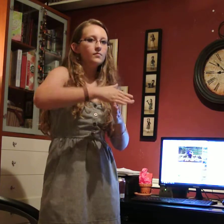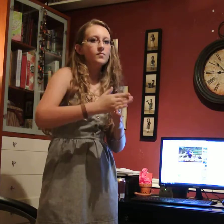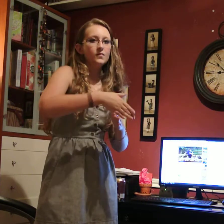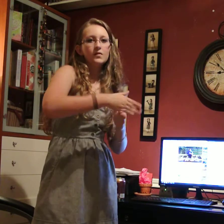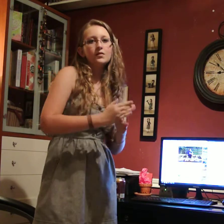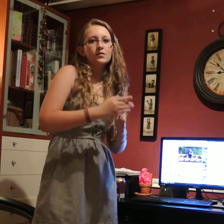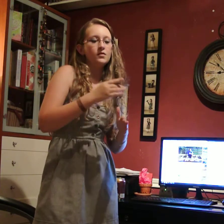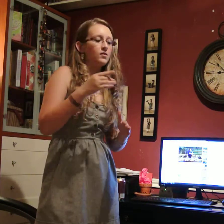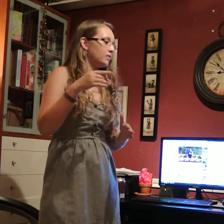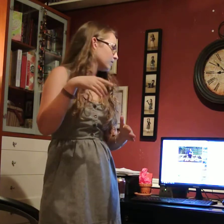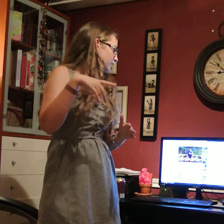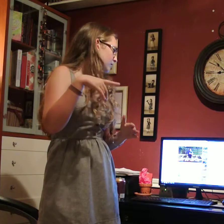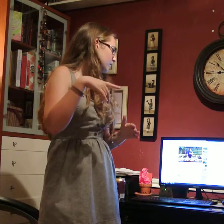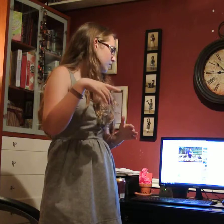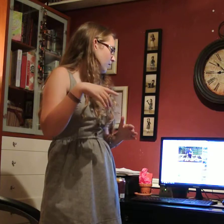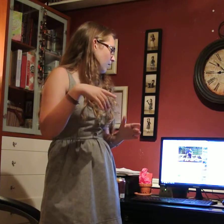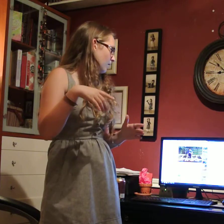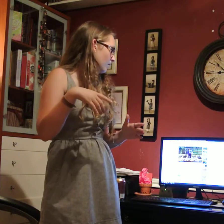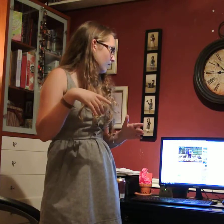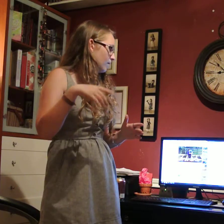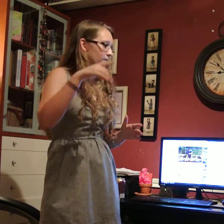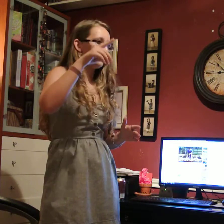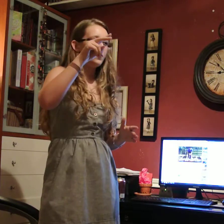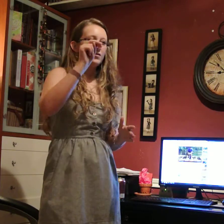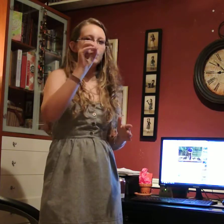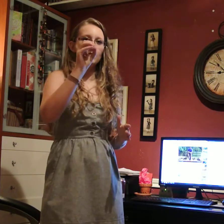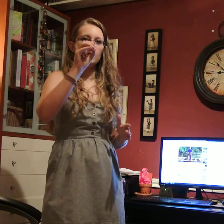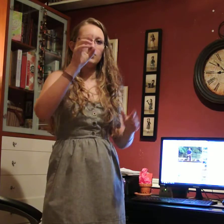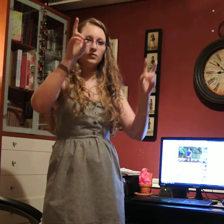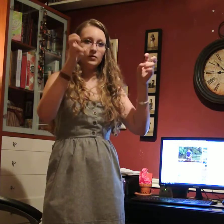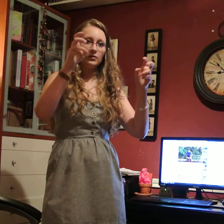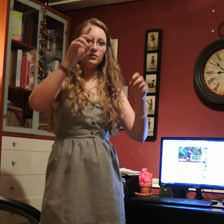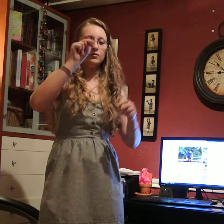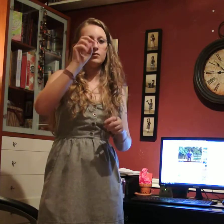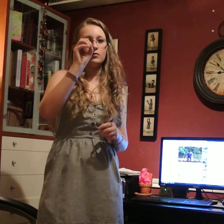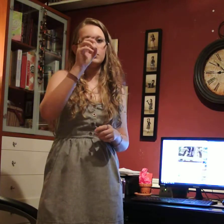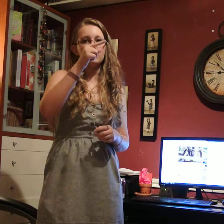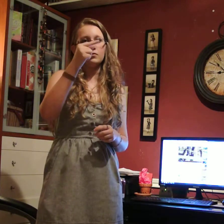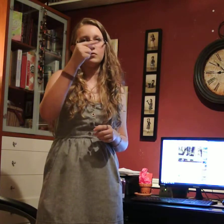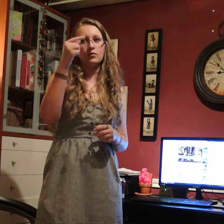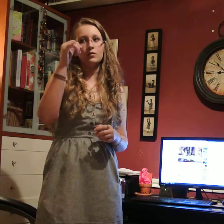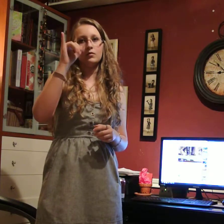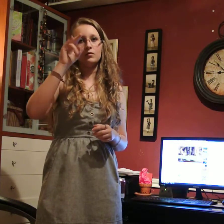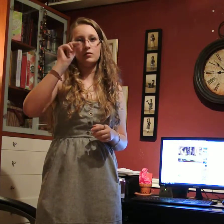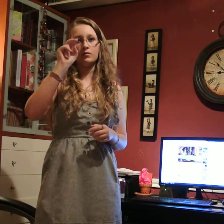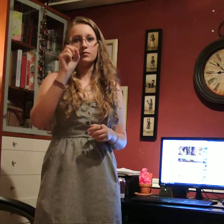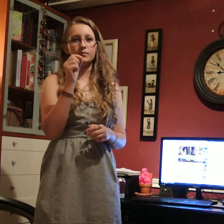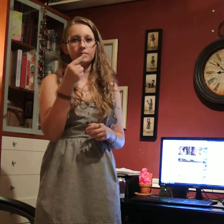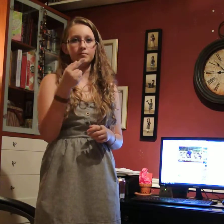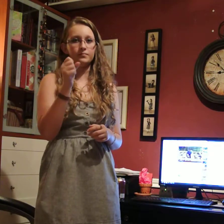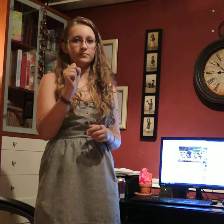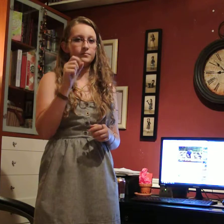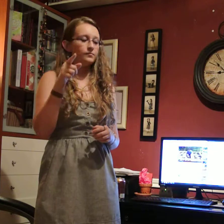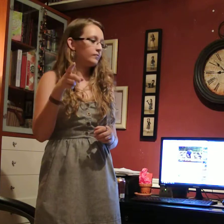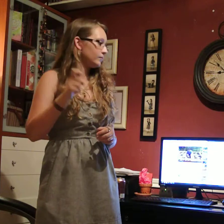through the centre of our decking frame. Now the way we want to do that is we want to get our measurement from somewhere up near the top plate. That